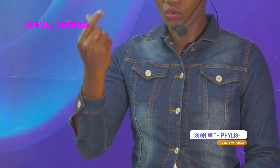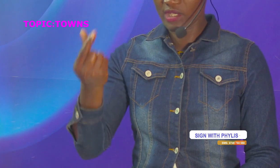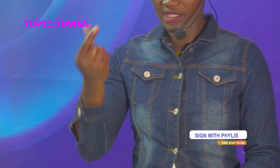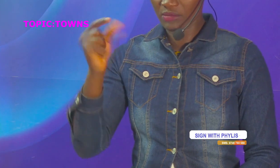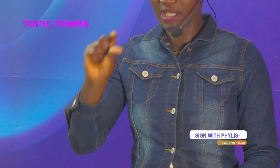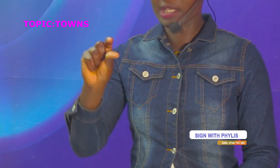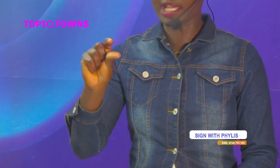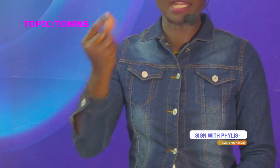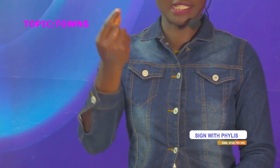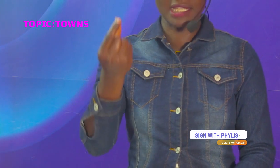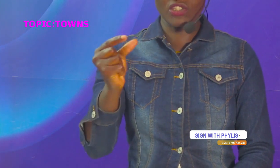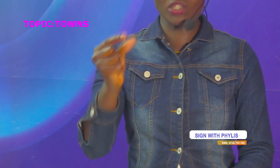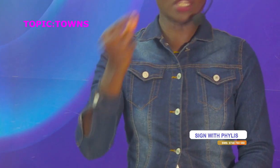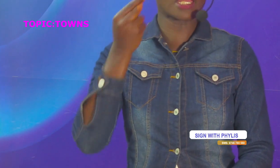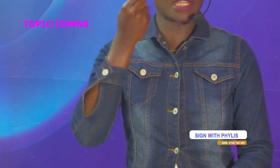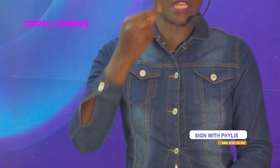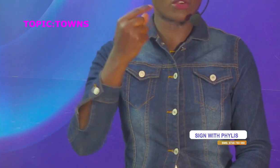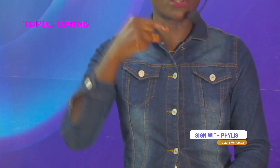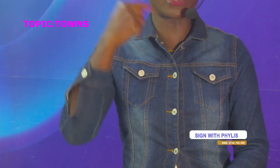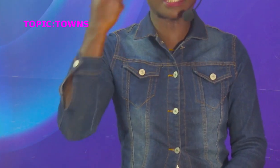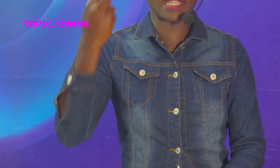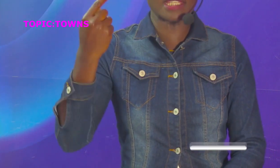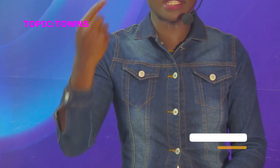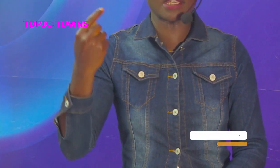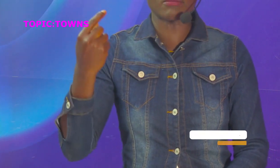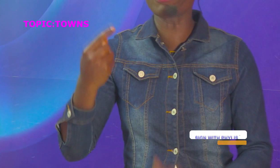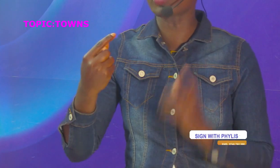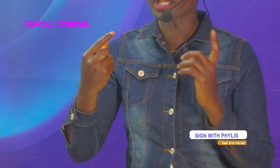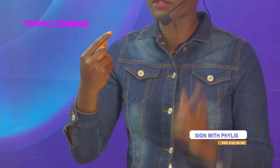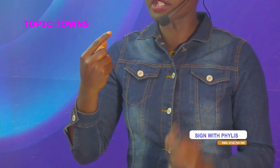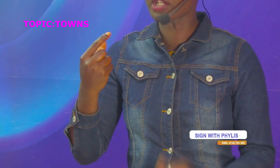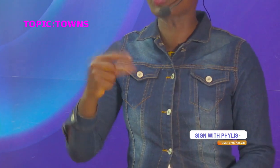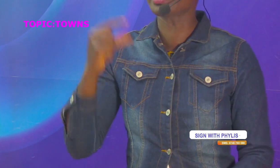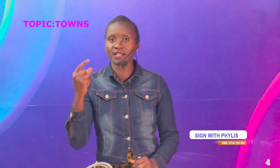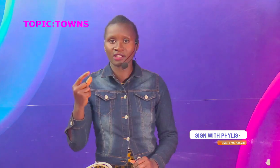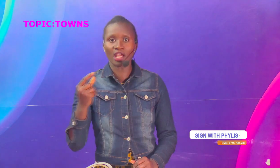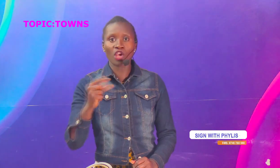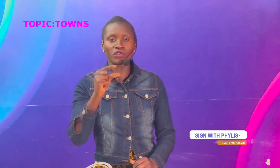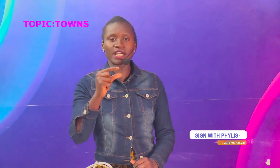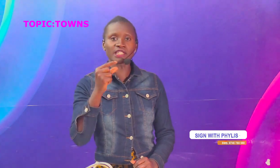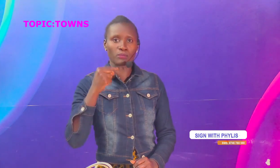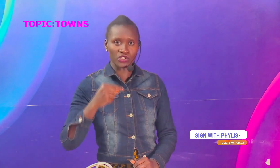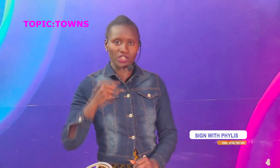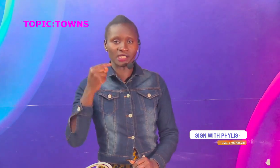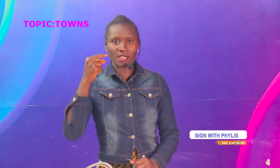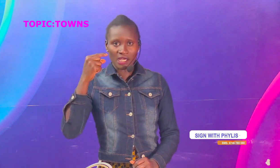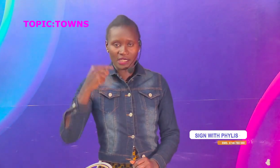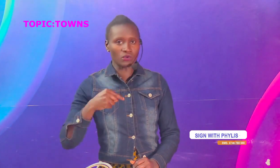make it like a letter G, and then on your side cheek, maybe on your left cheek or on the right cheek, you just push it downwards like